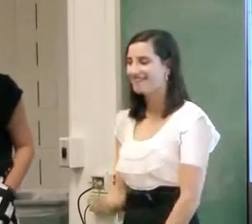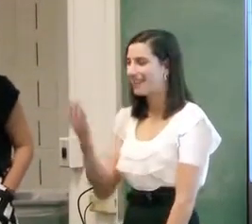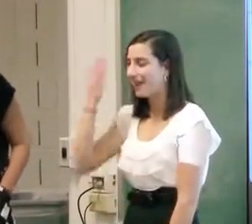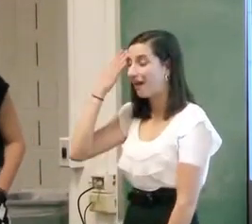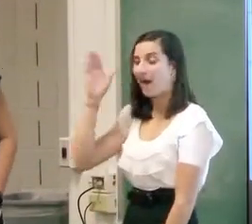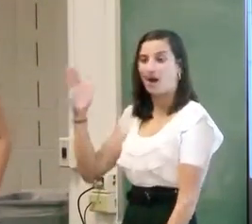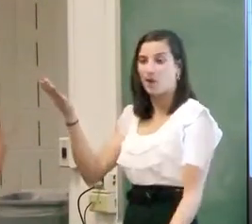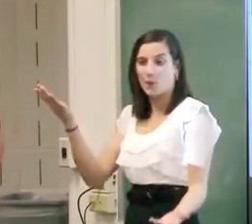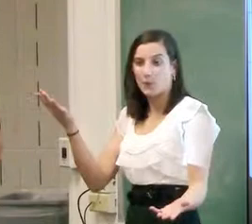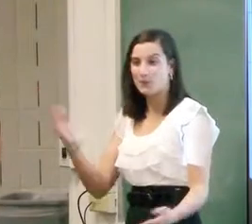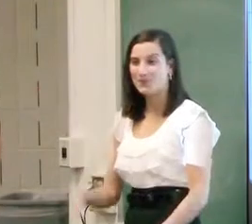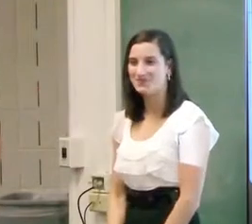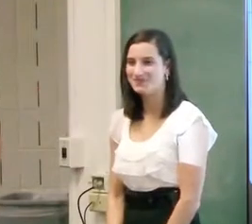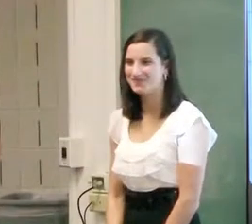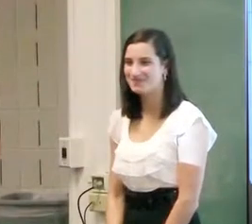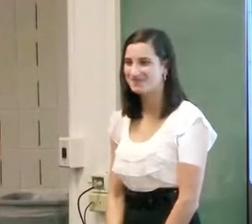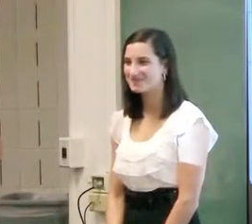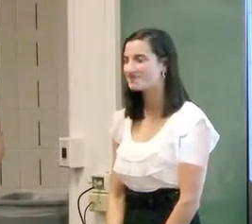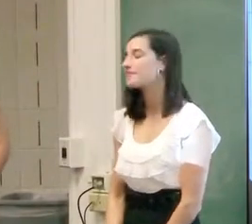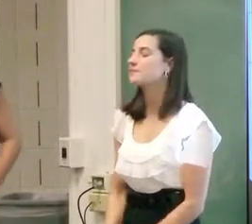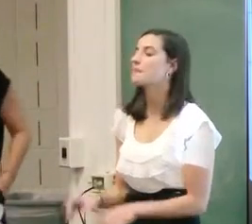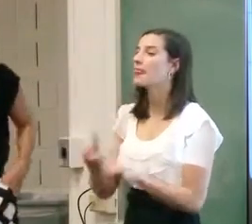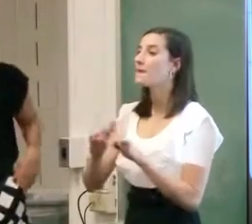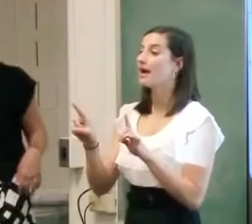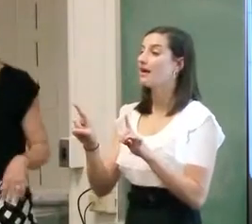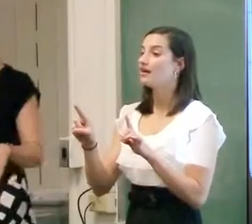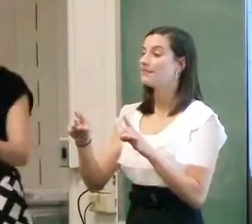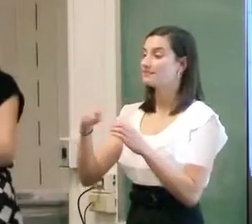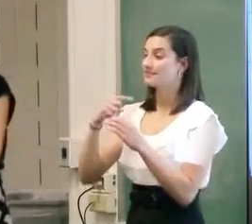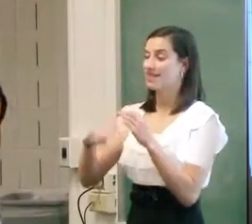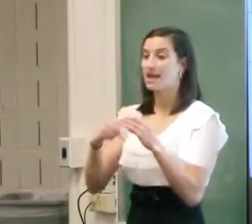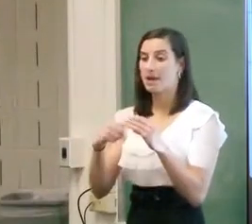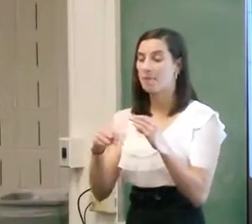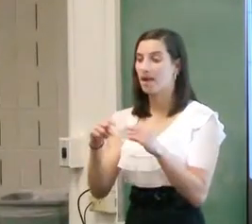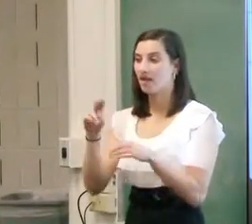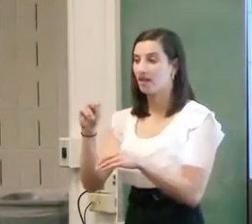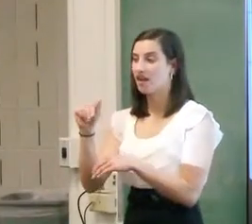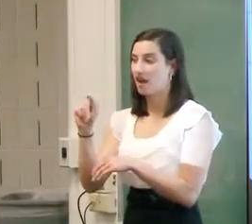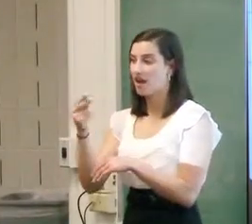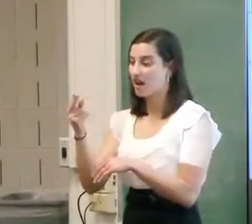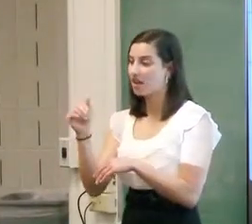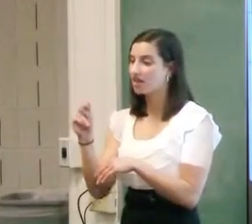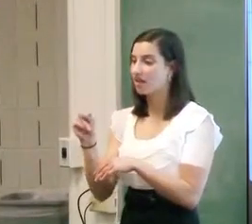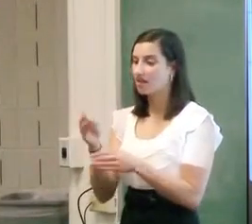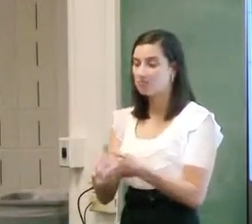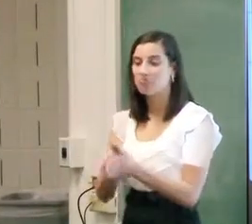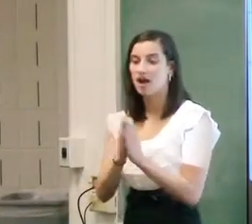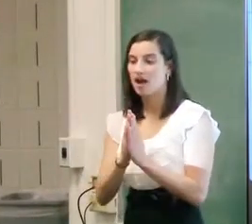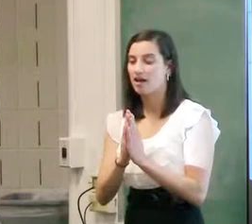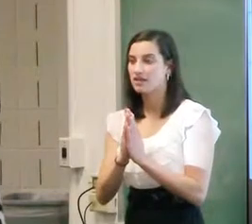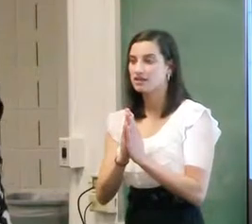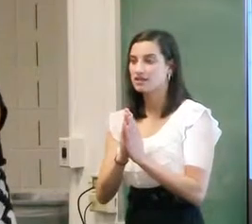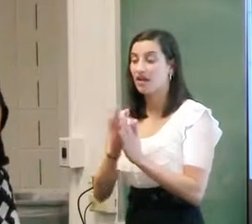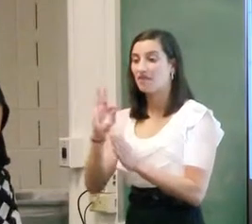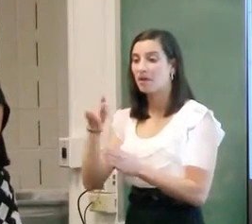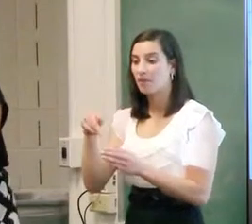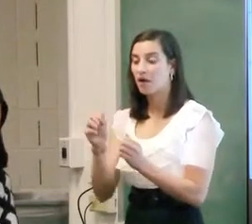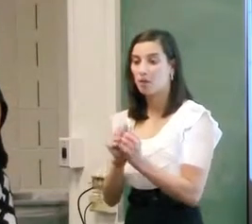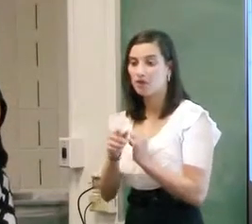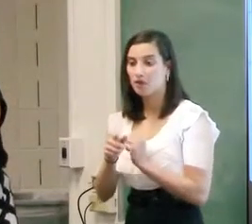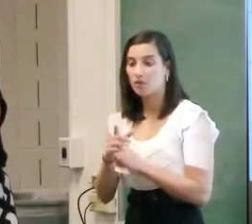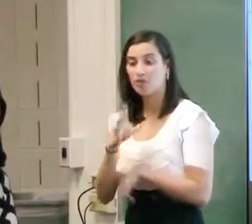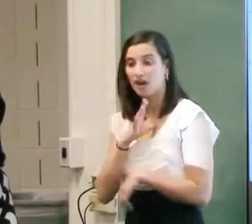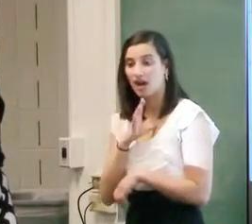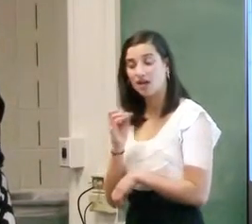how I got your name. But I emailed him and I asked him if he'd be willing for me to do my field period with